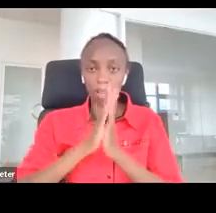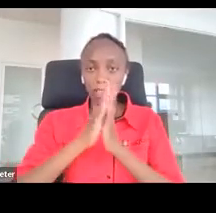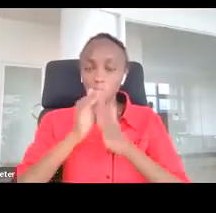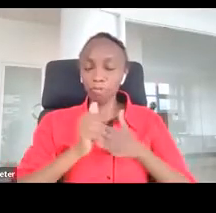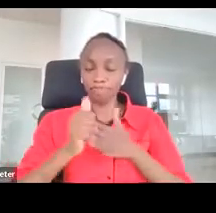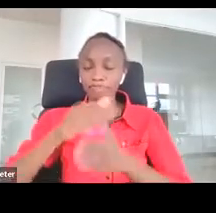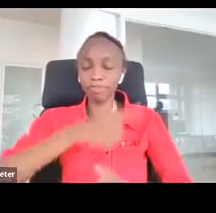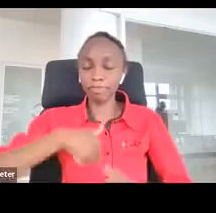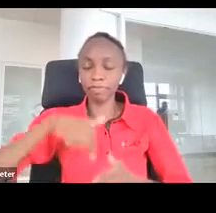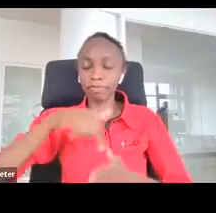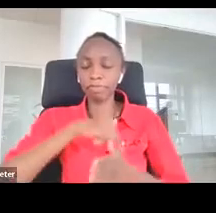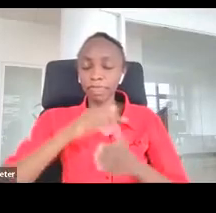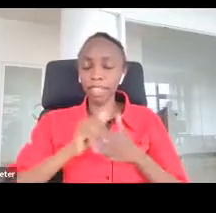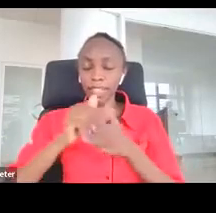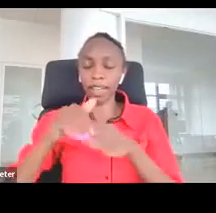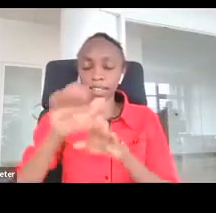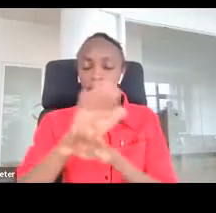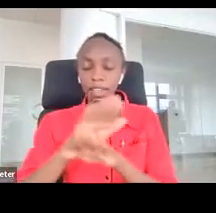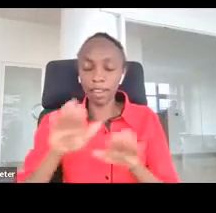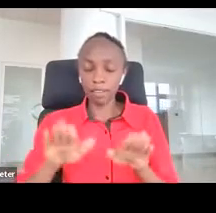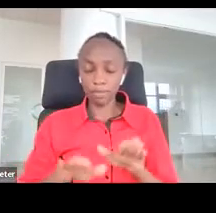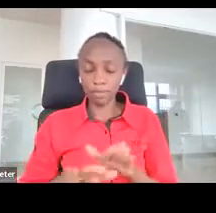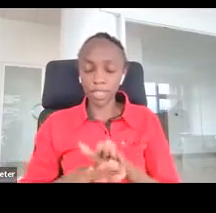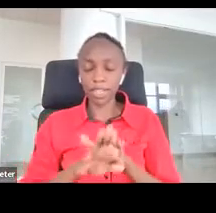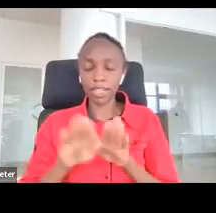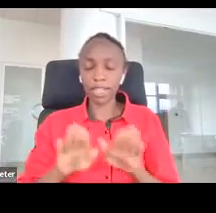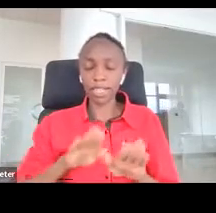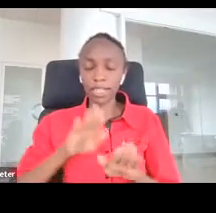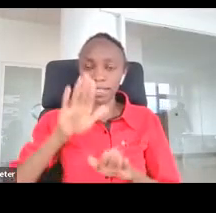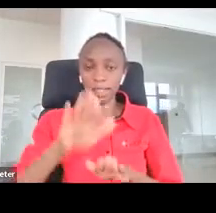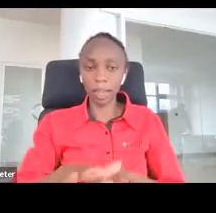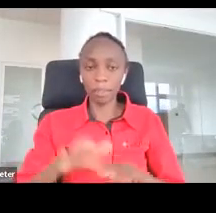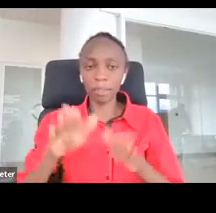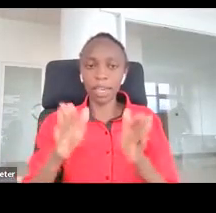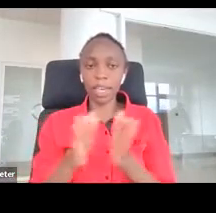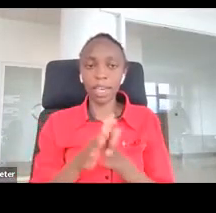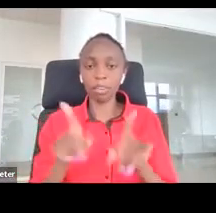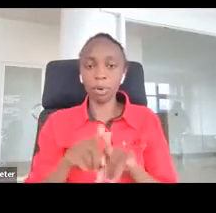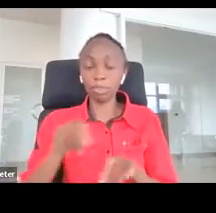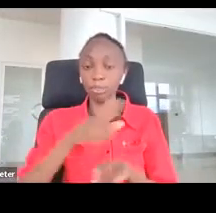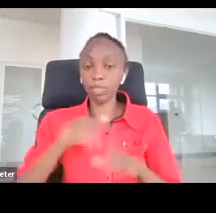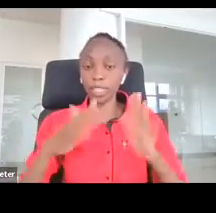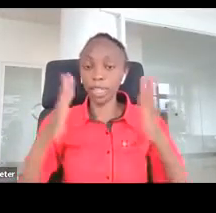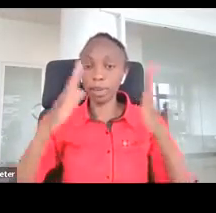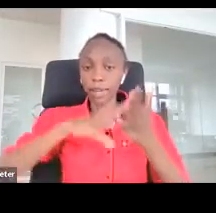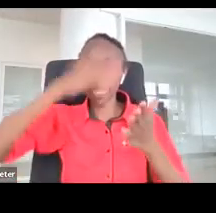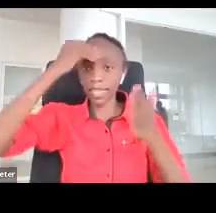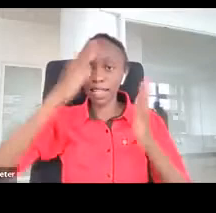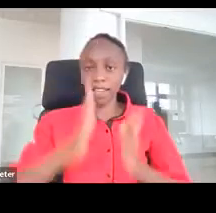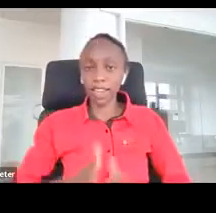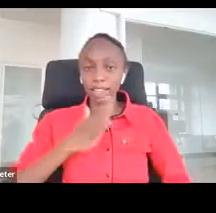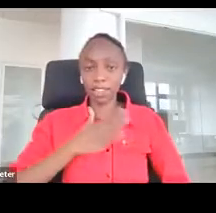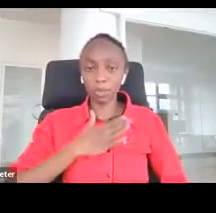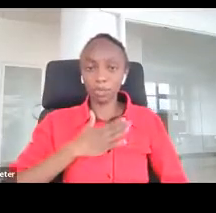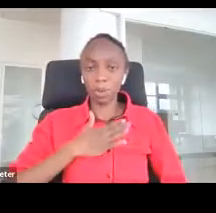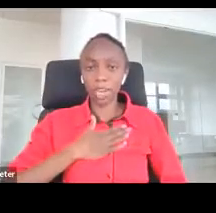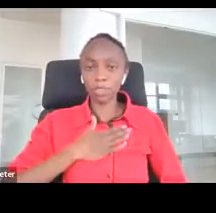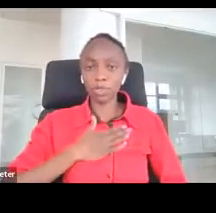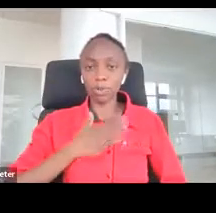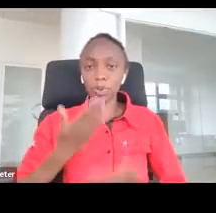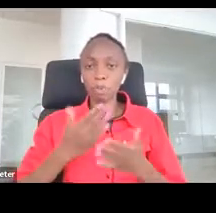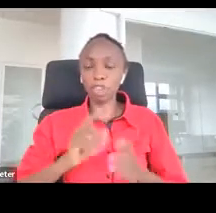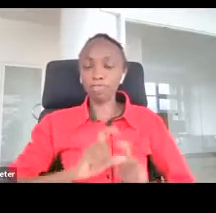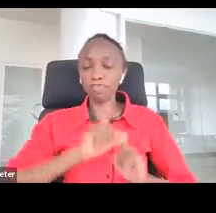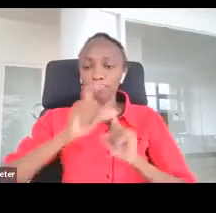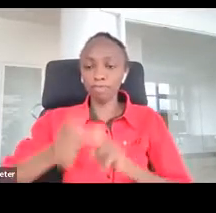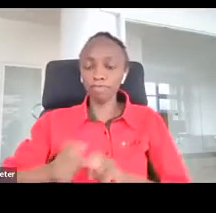may guide our every step. And also, as we celebrate our learners, may you reward each and every one of